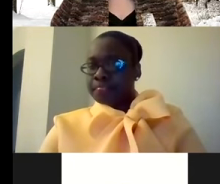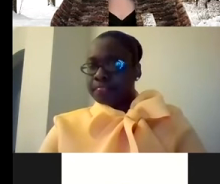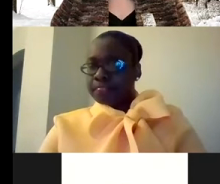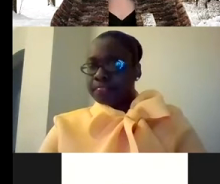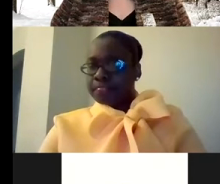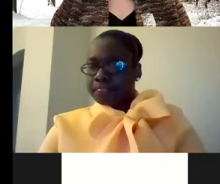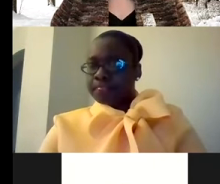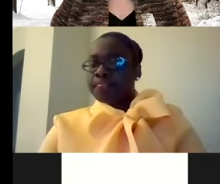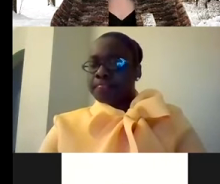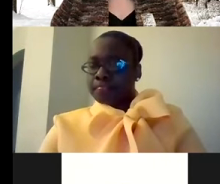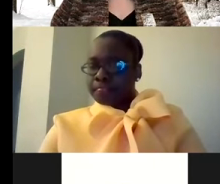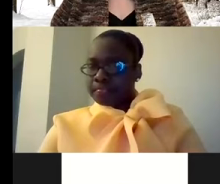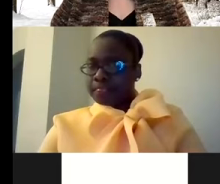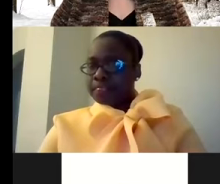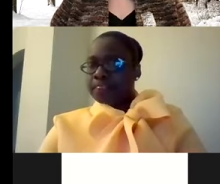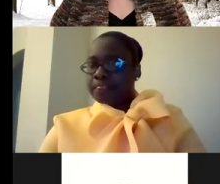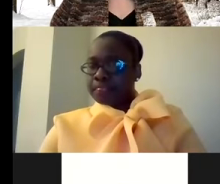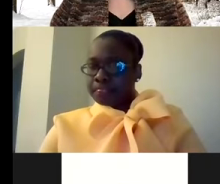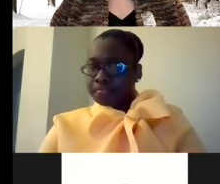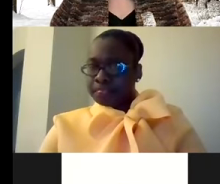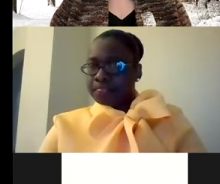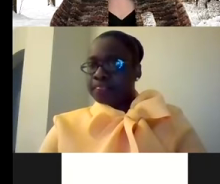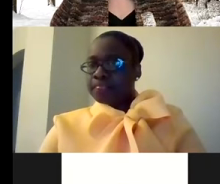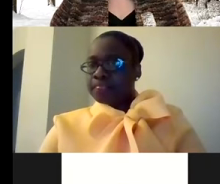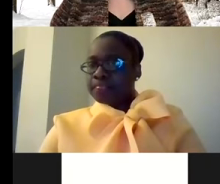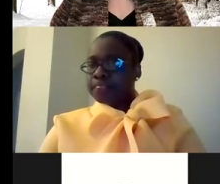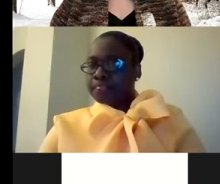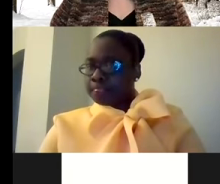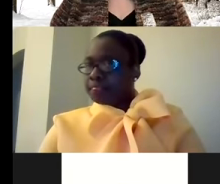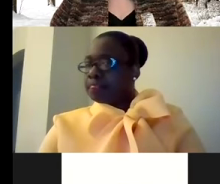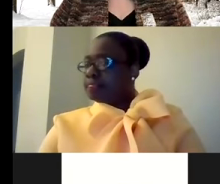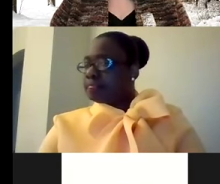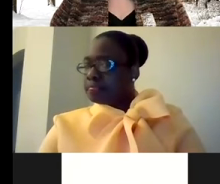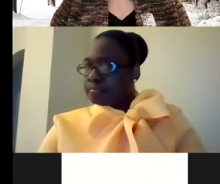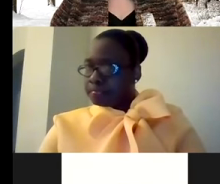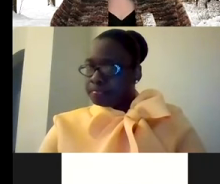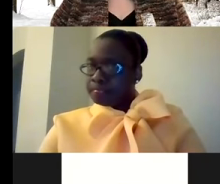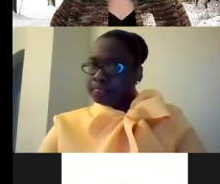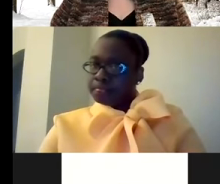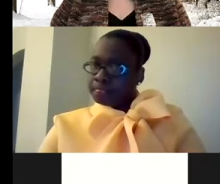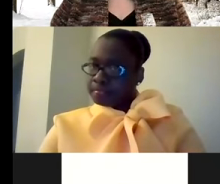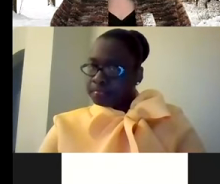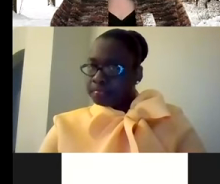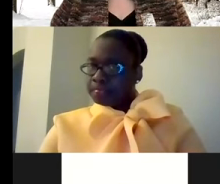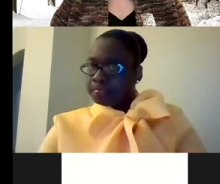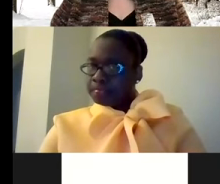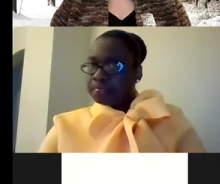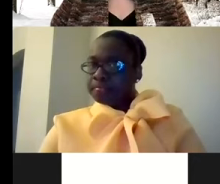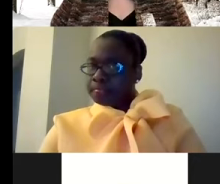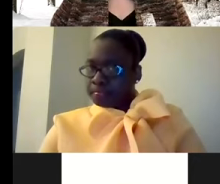no matter where you go in life, you gonna